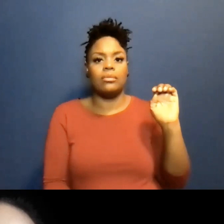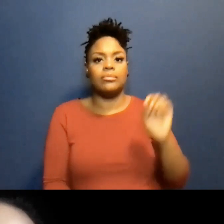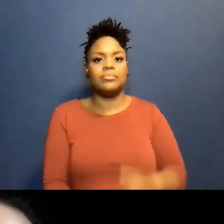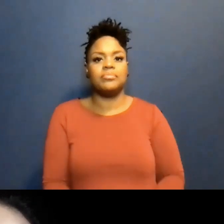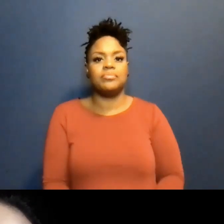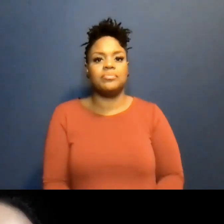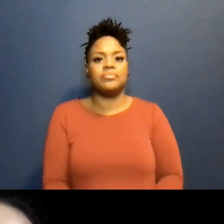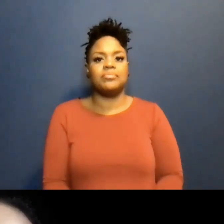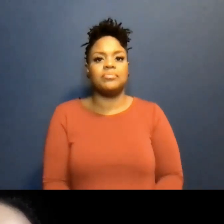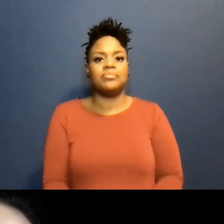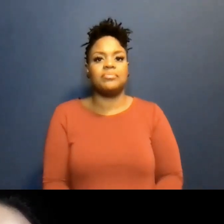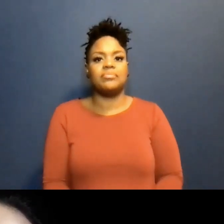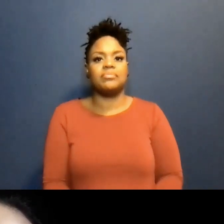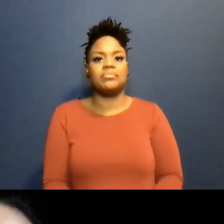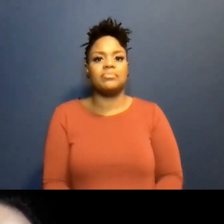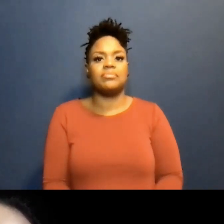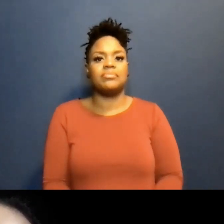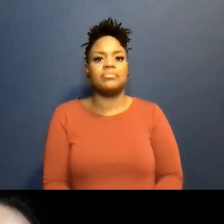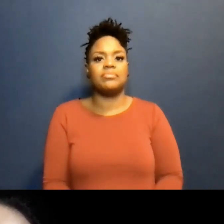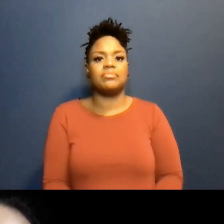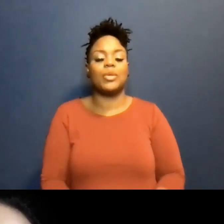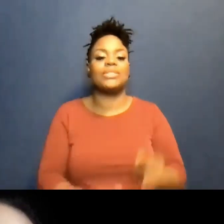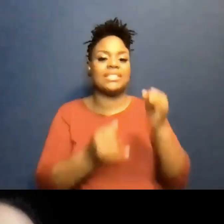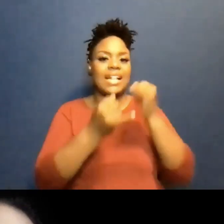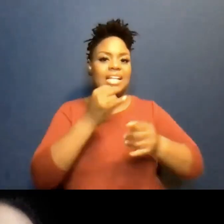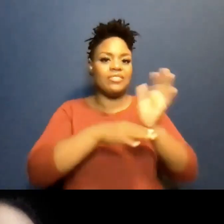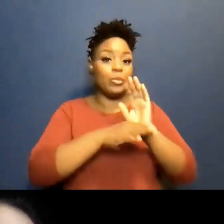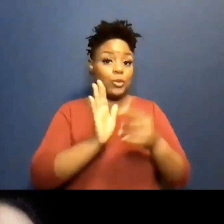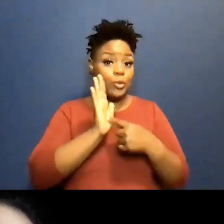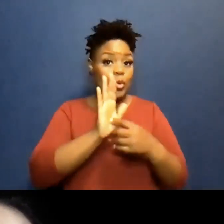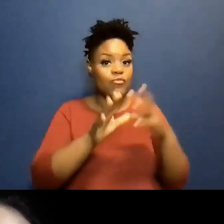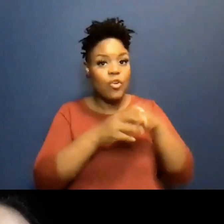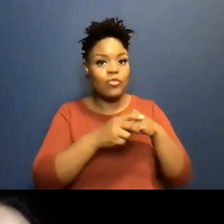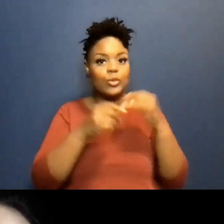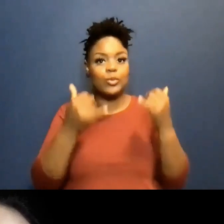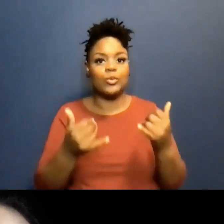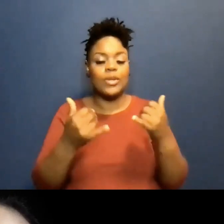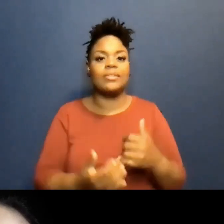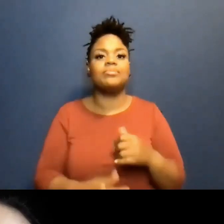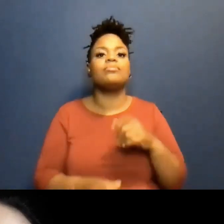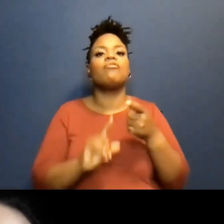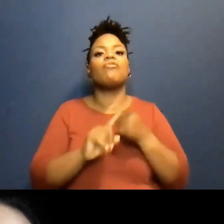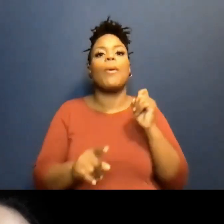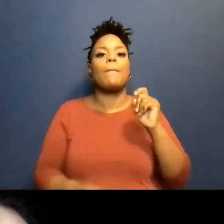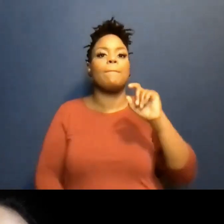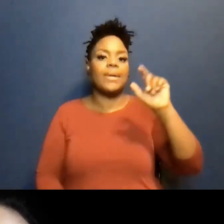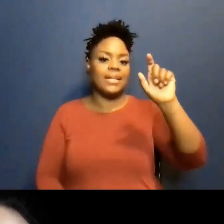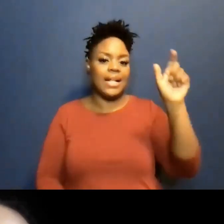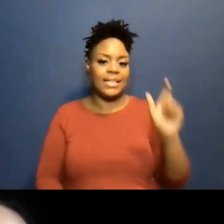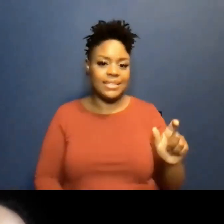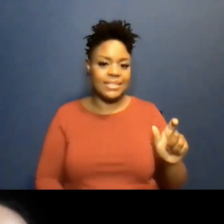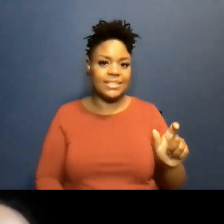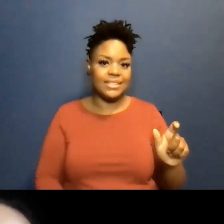INDIMENTICABILE. That was part of the showcase today, the film from Italy. Now, one thing I did appreciate about it